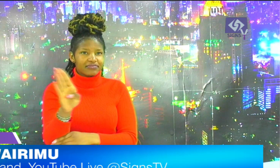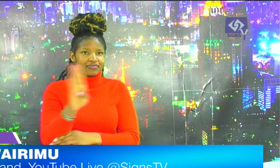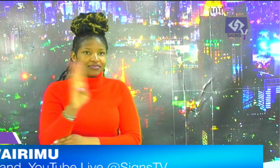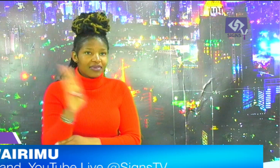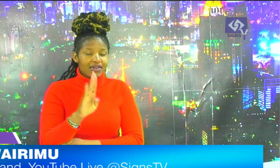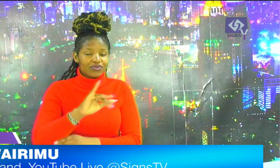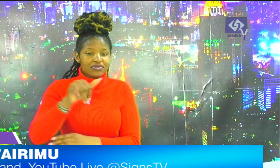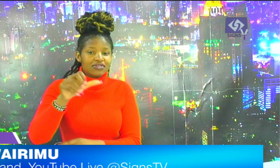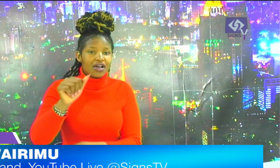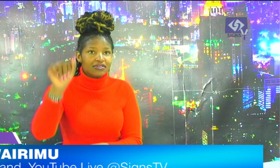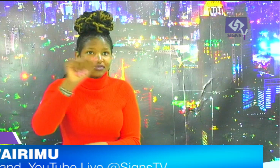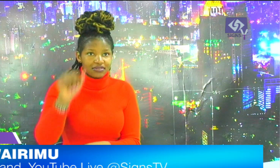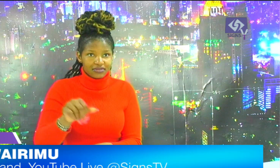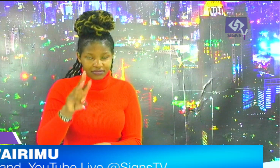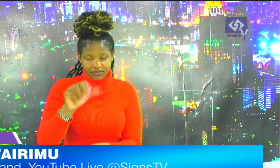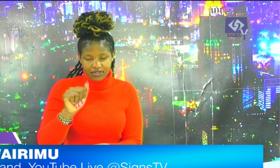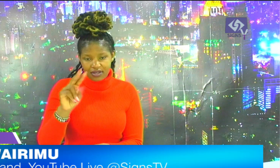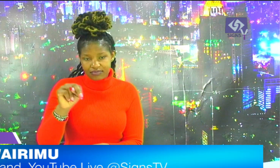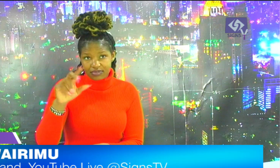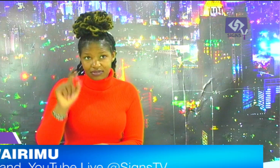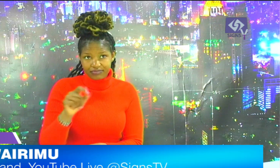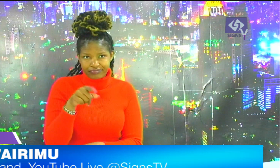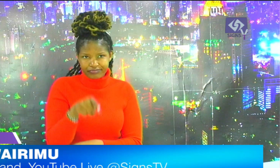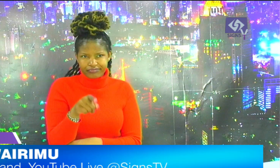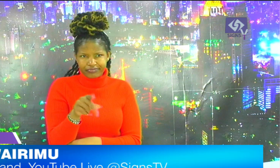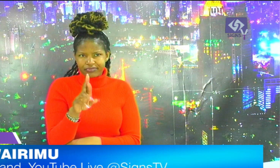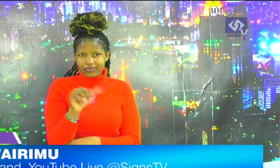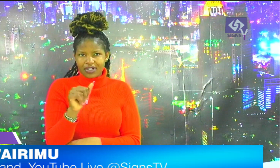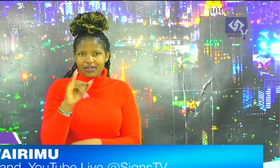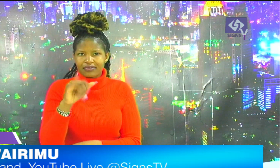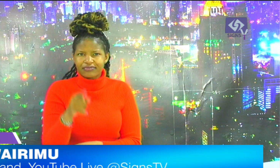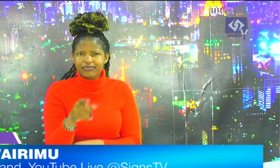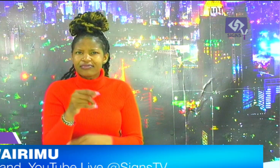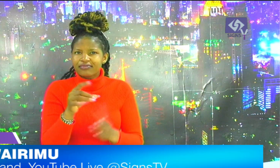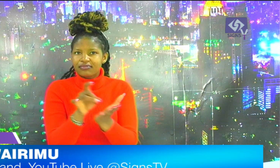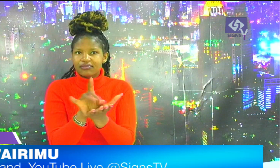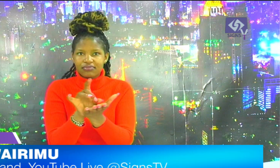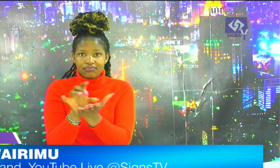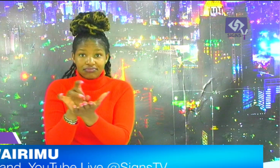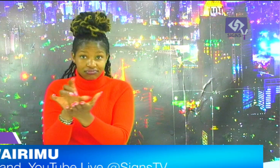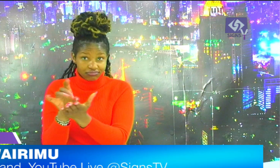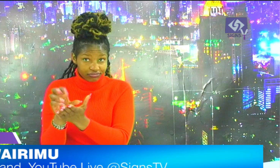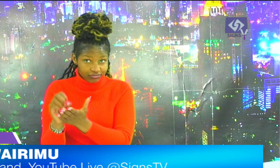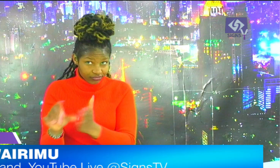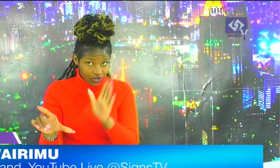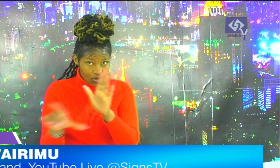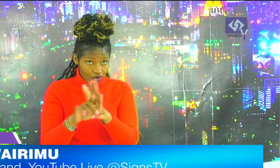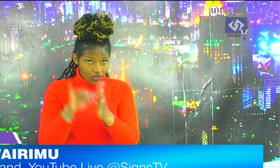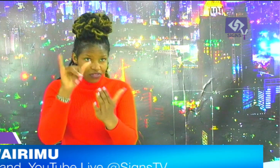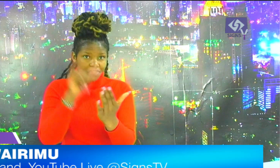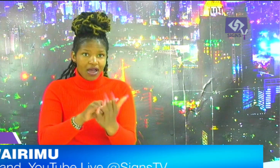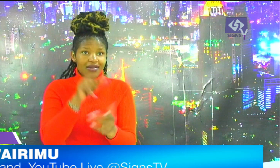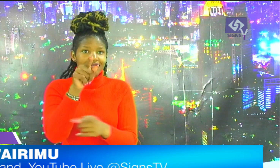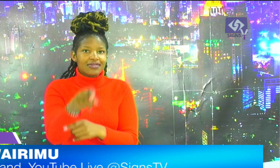Rai Group, a company owned by billionaire Jaswant Rai, has dismissed